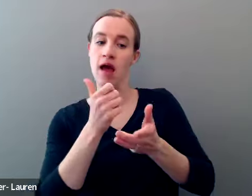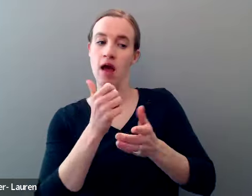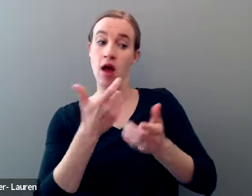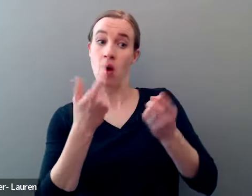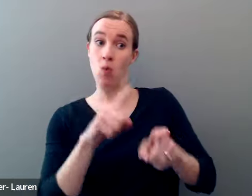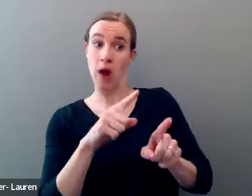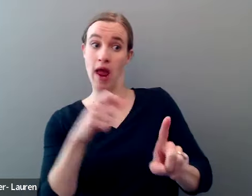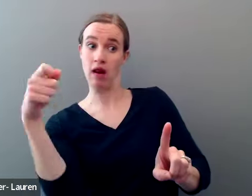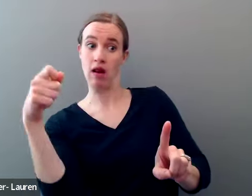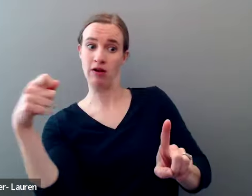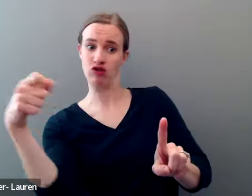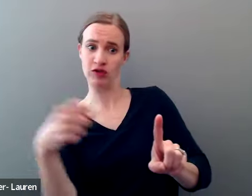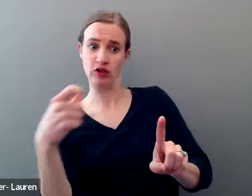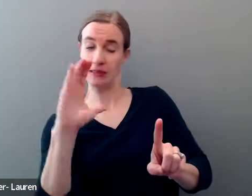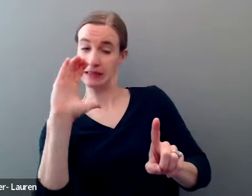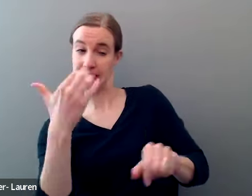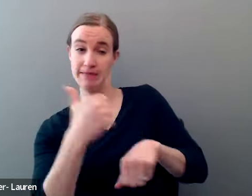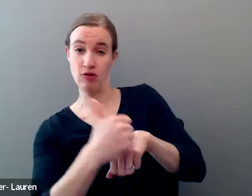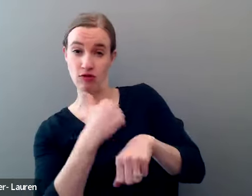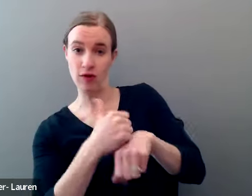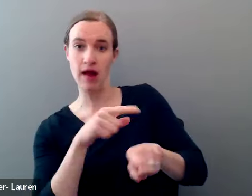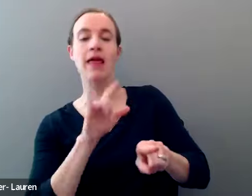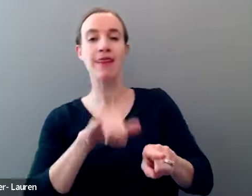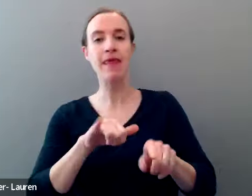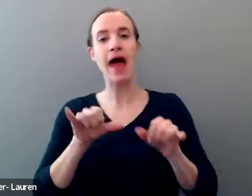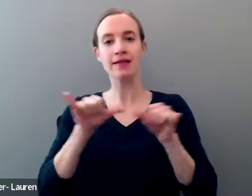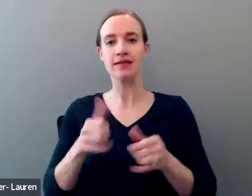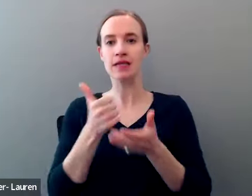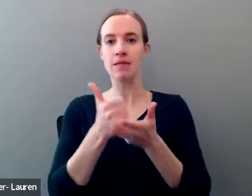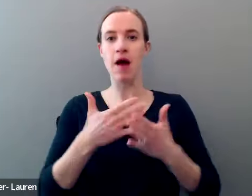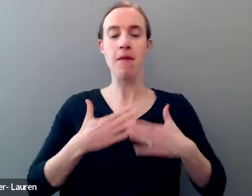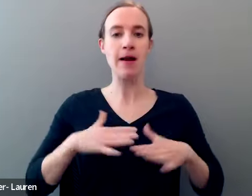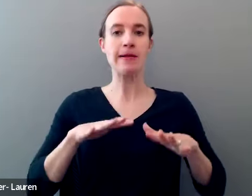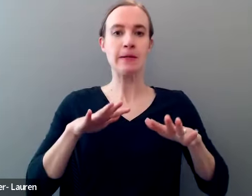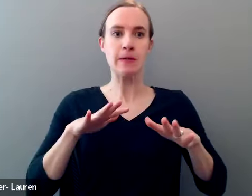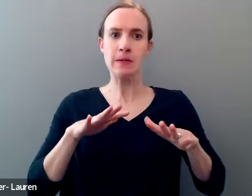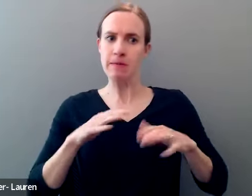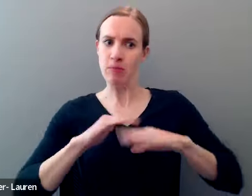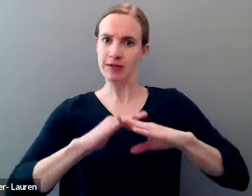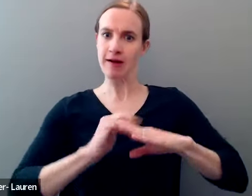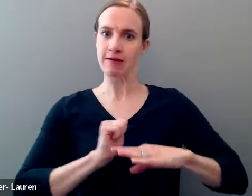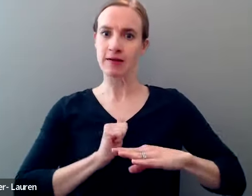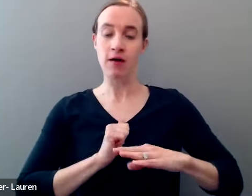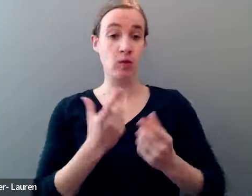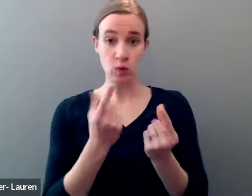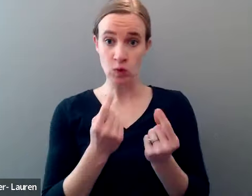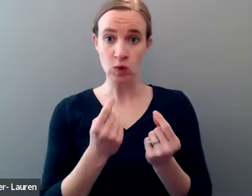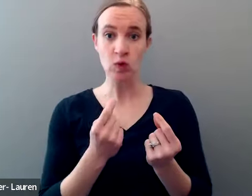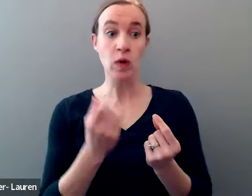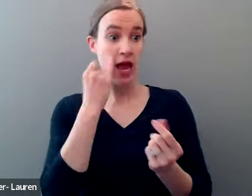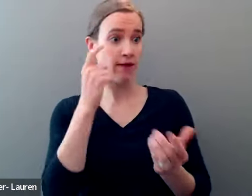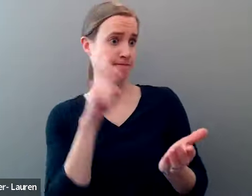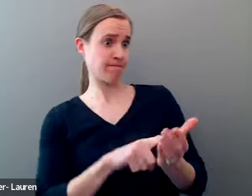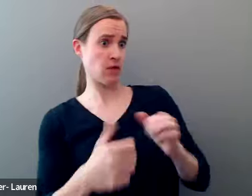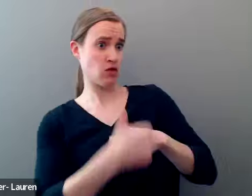a perceived threat or a real threat, our heart rate goes up, our breathing goes up, our blood pressure goes up,